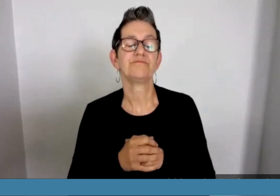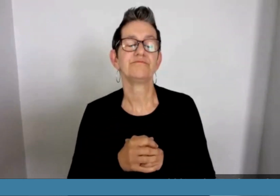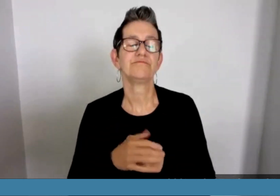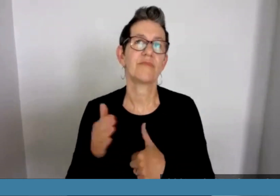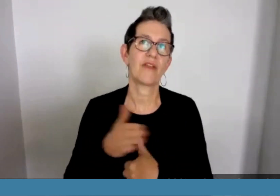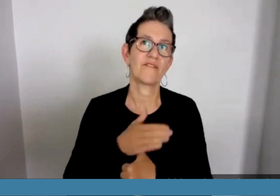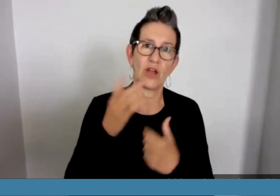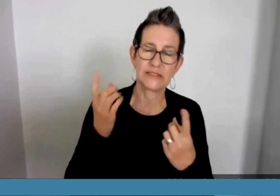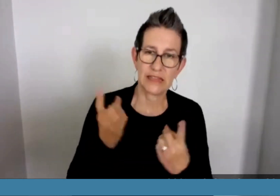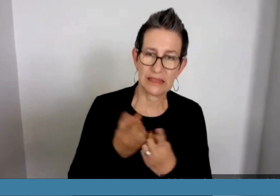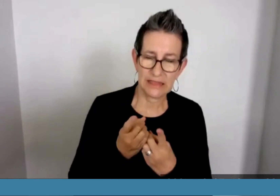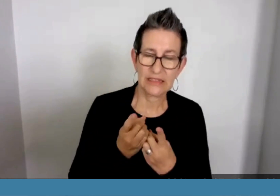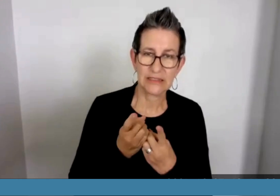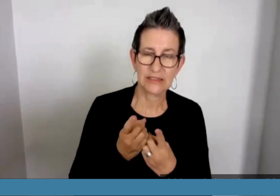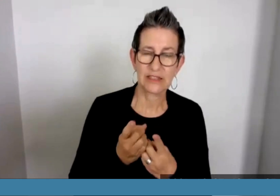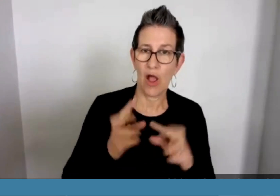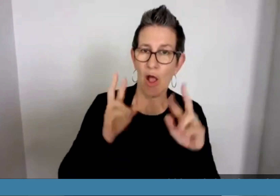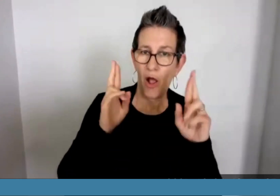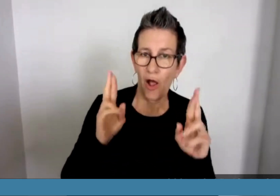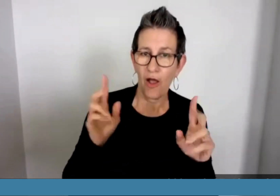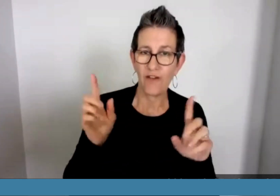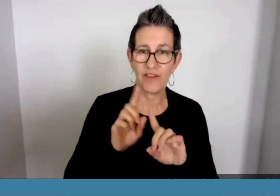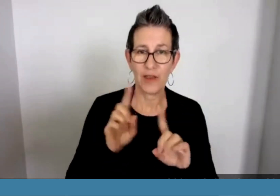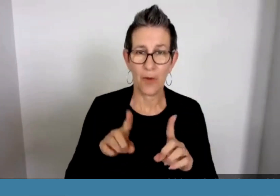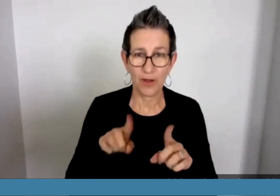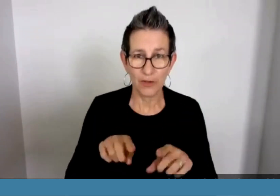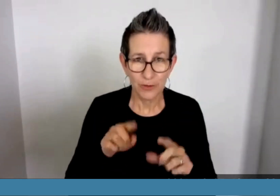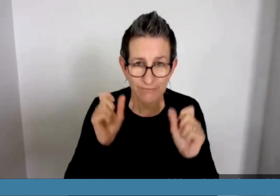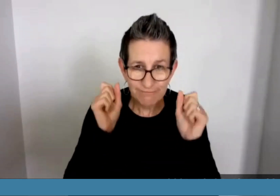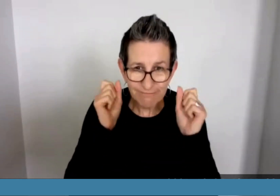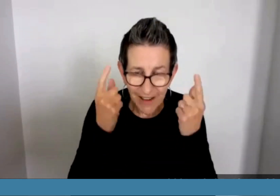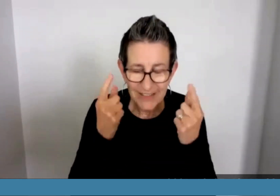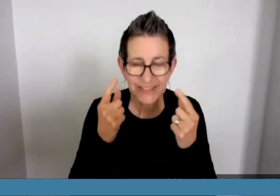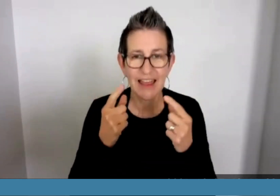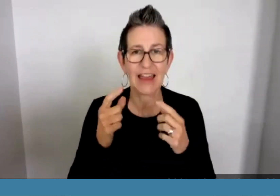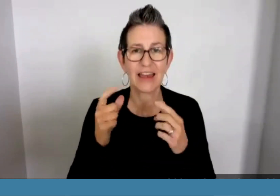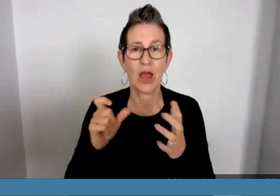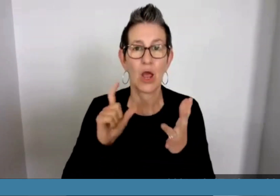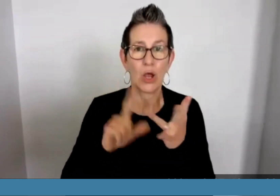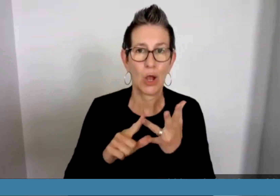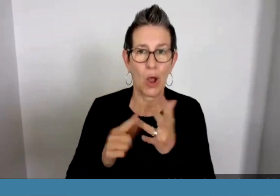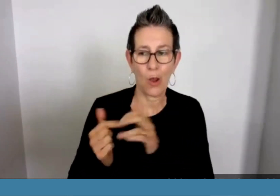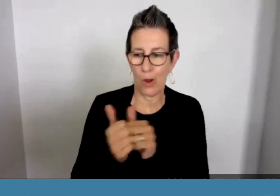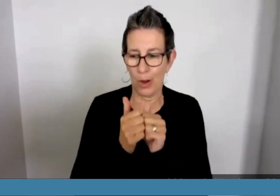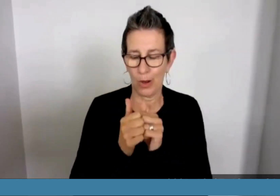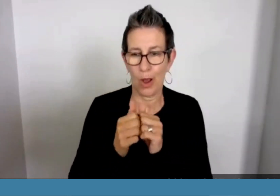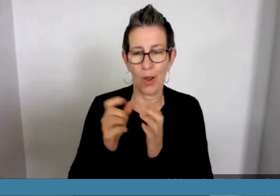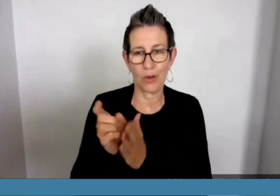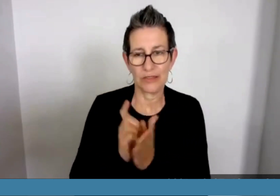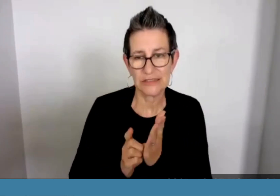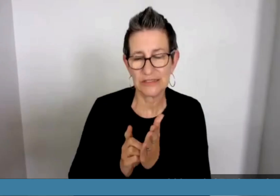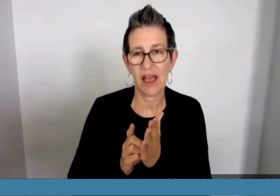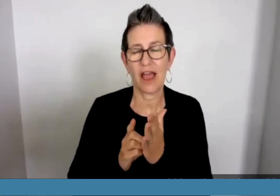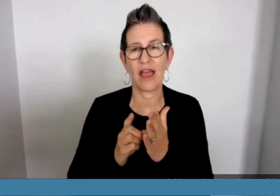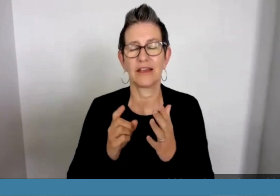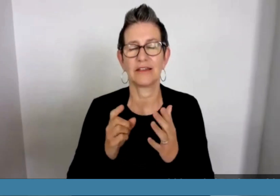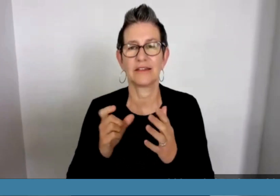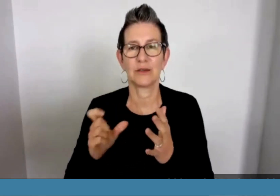what's hopefully come through very clearly is that co-design and co-production are at the heart of NDRP's research agenda. And